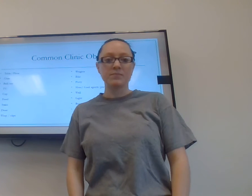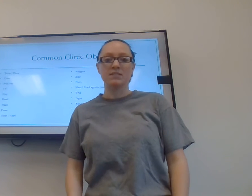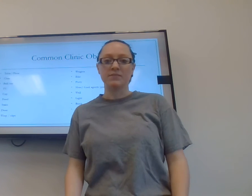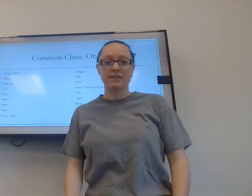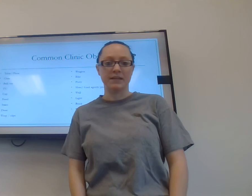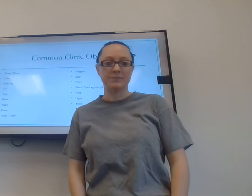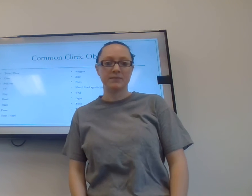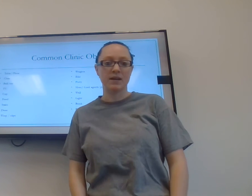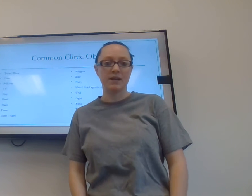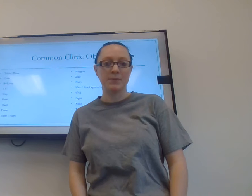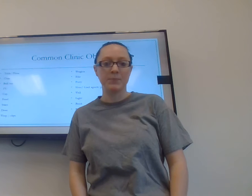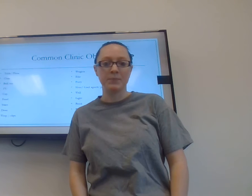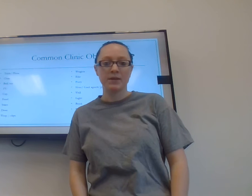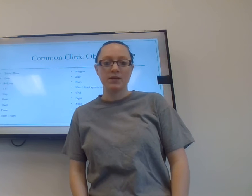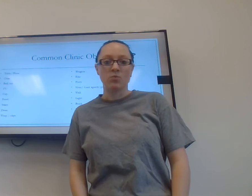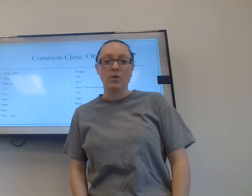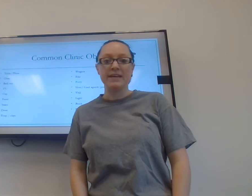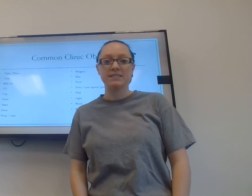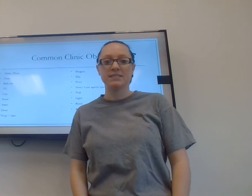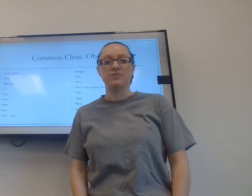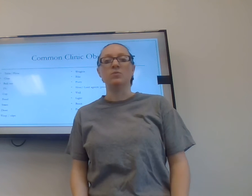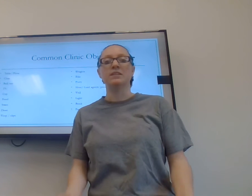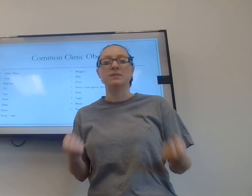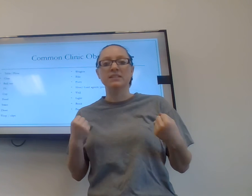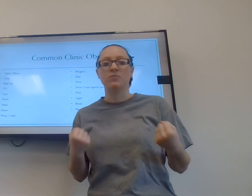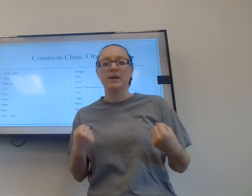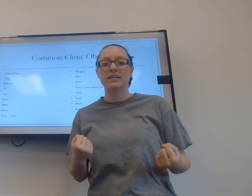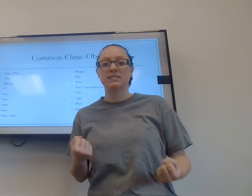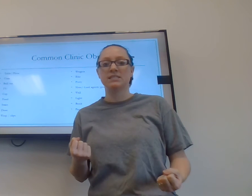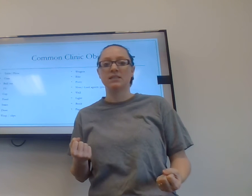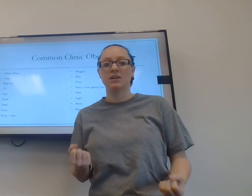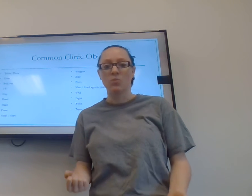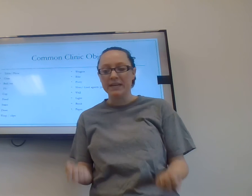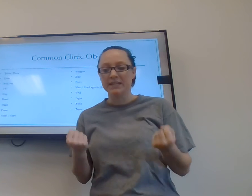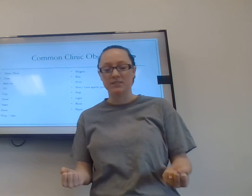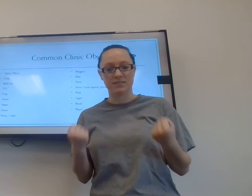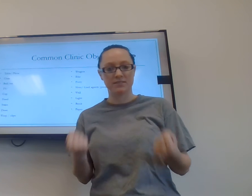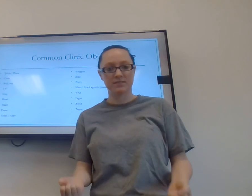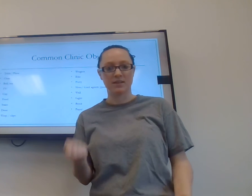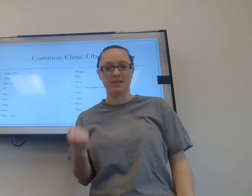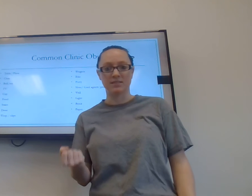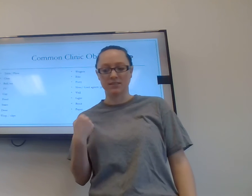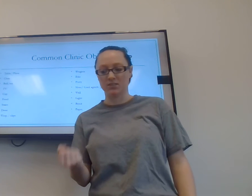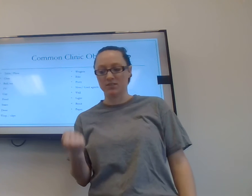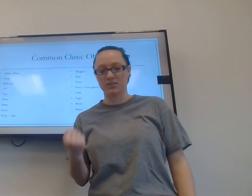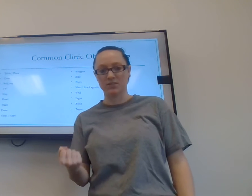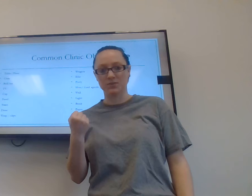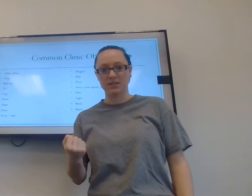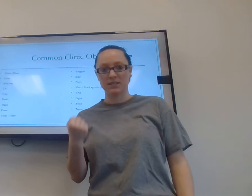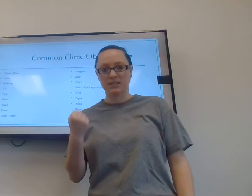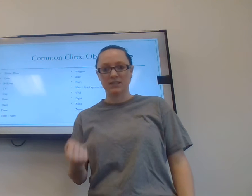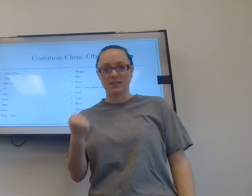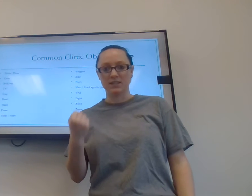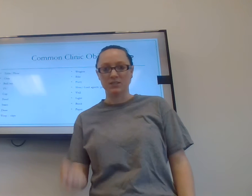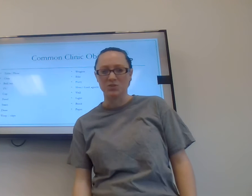Stuff like that. Weights, if you want them to lift weights, a weight is, honestly, you could do this